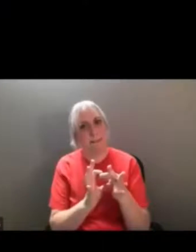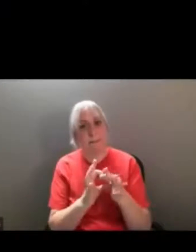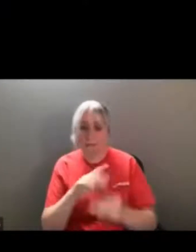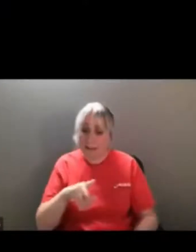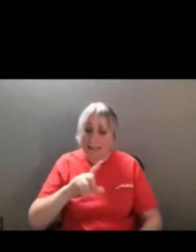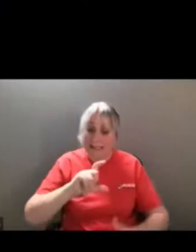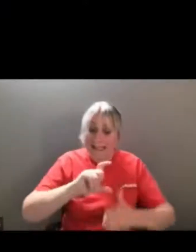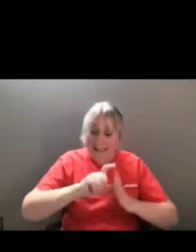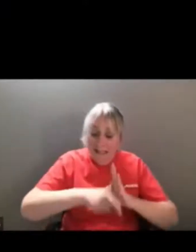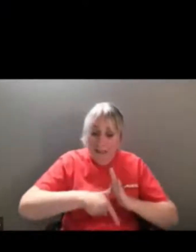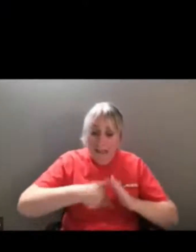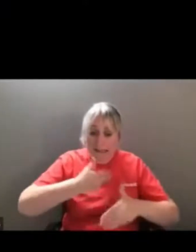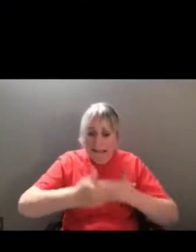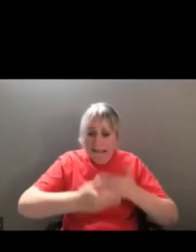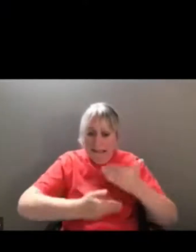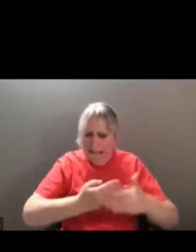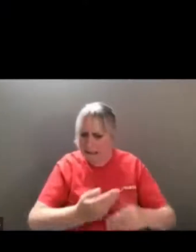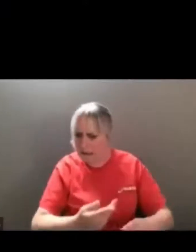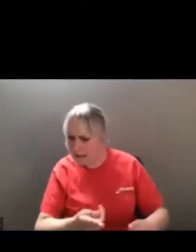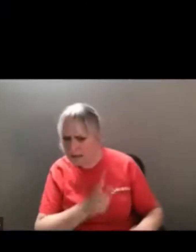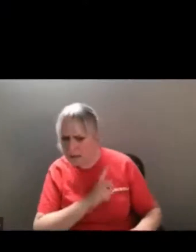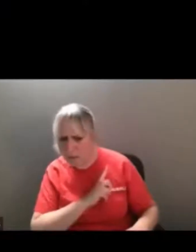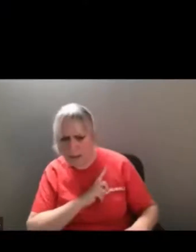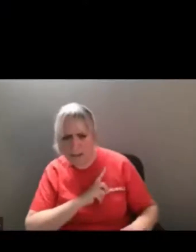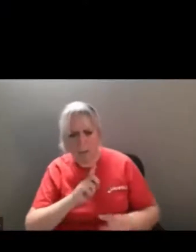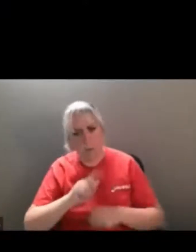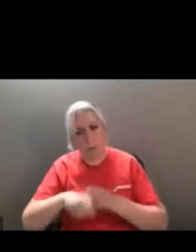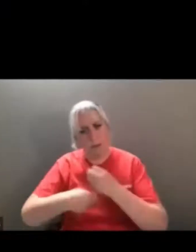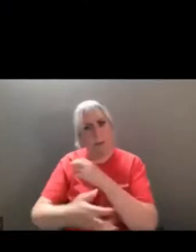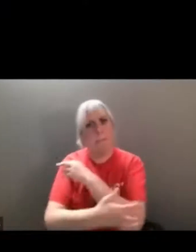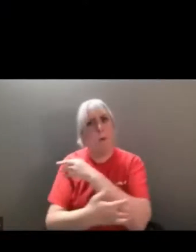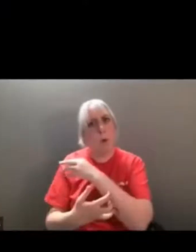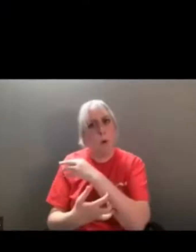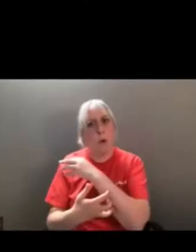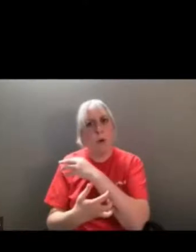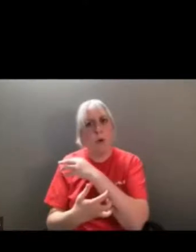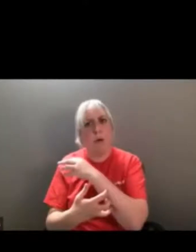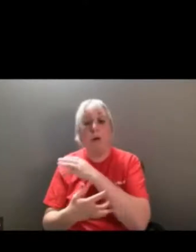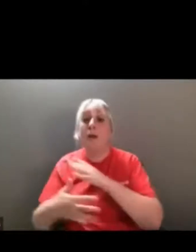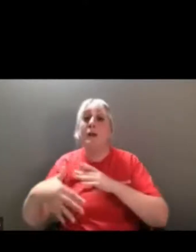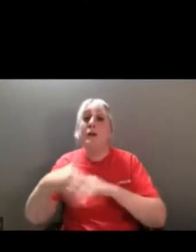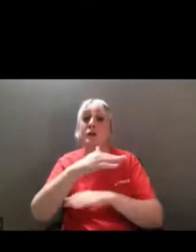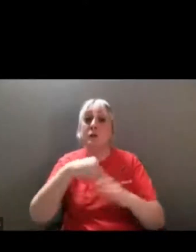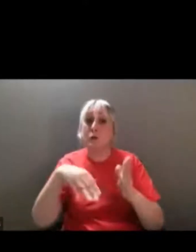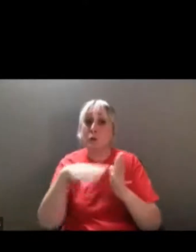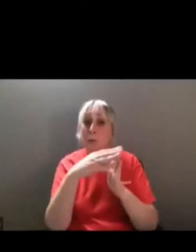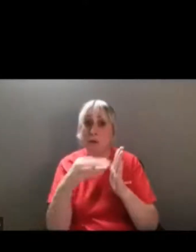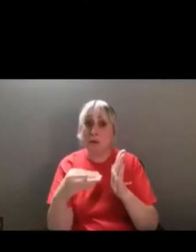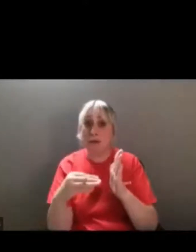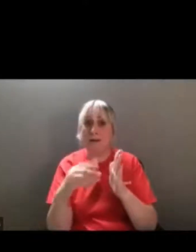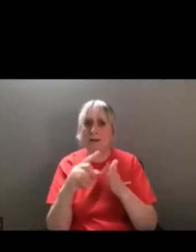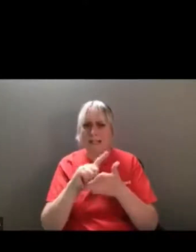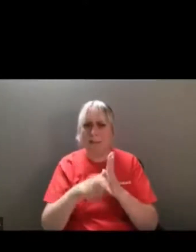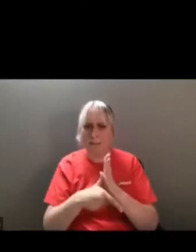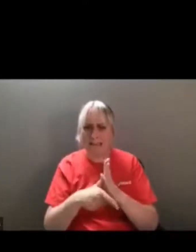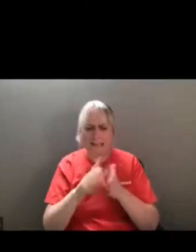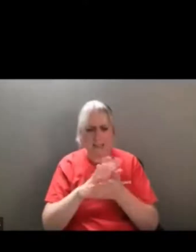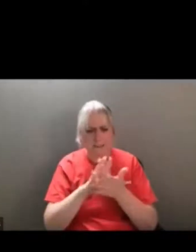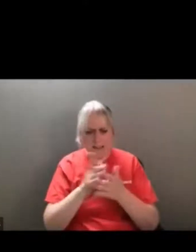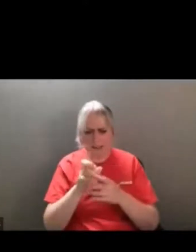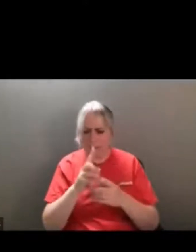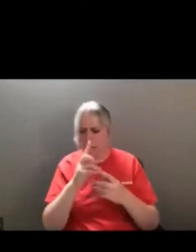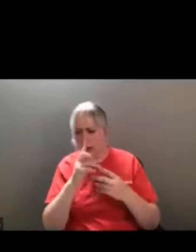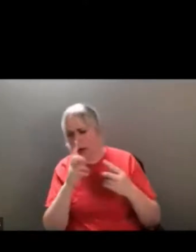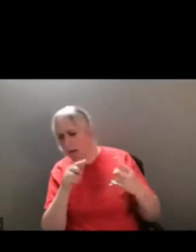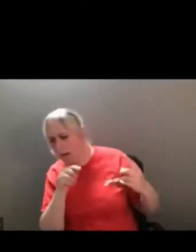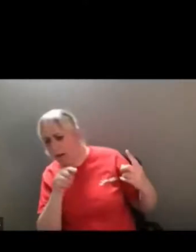consequence of poverty. The social model of disability gives people with different impairments something to unite behind, just as